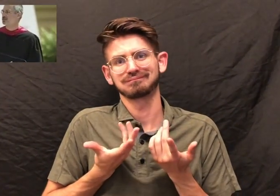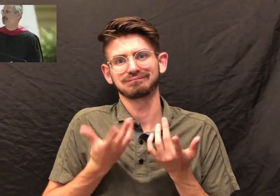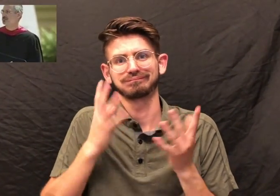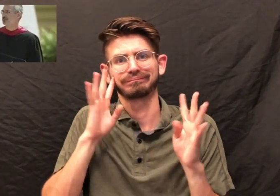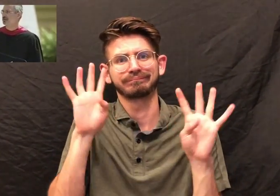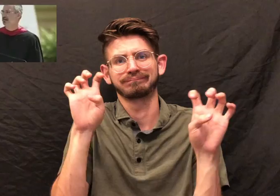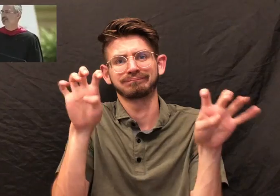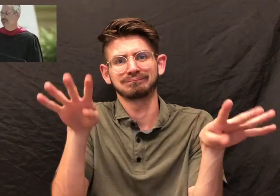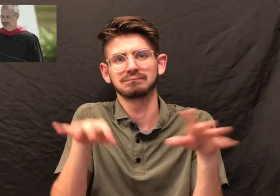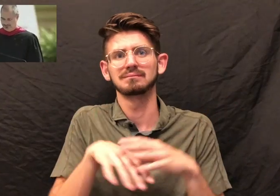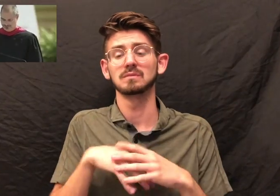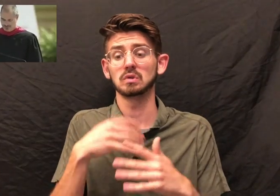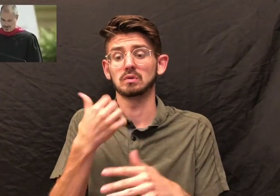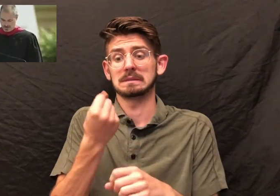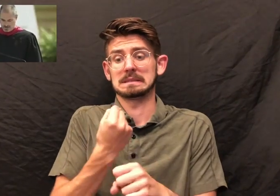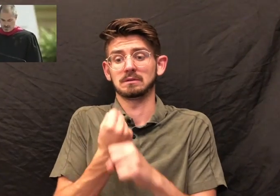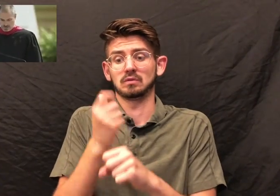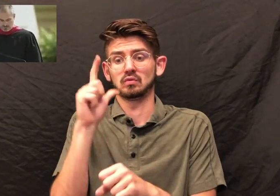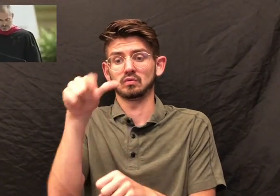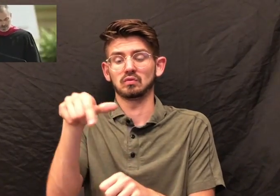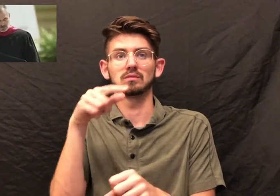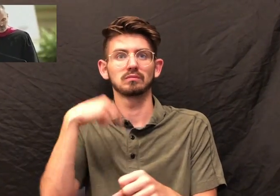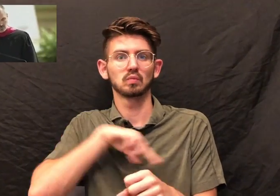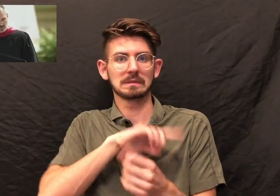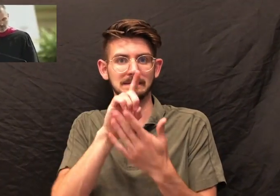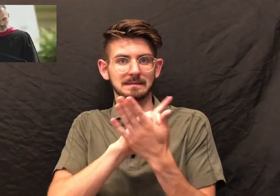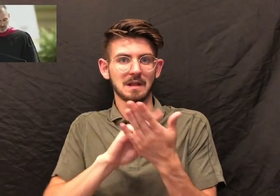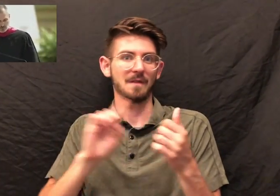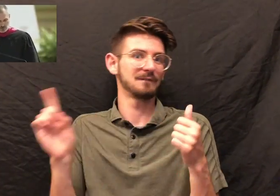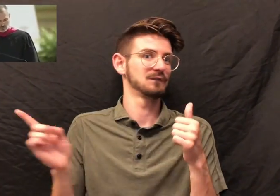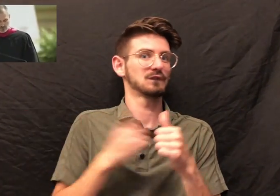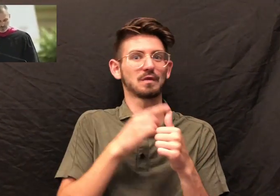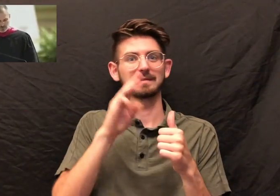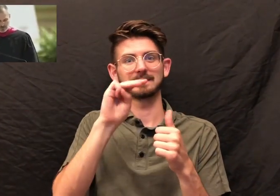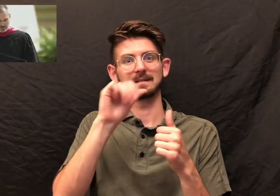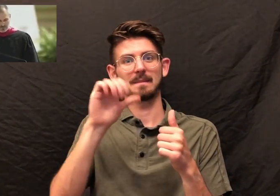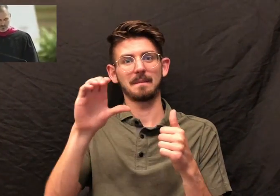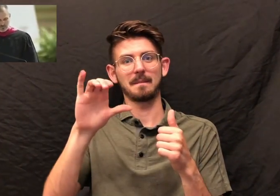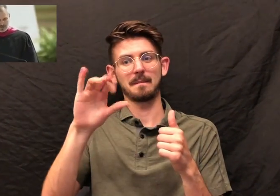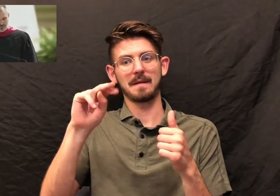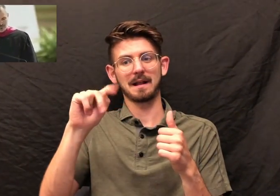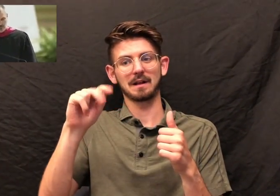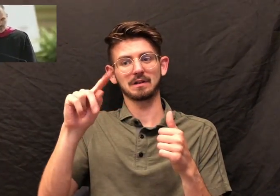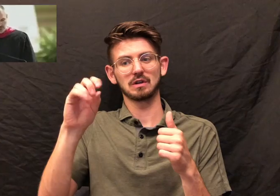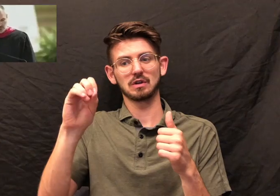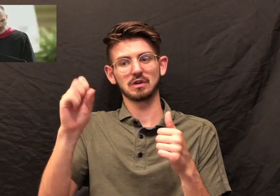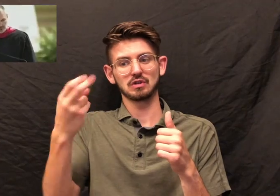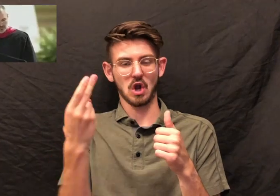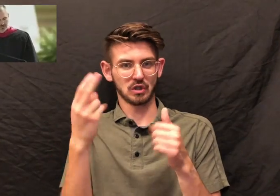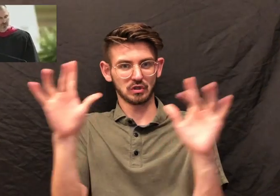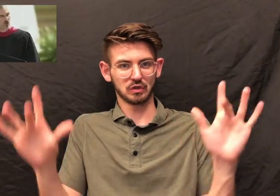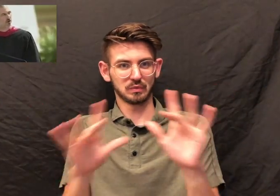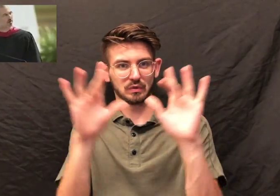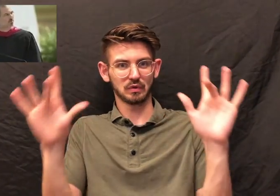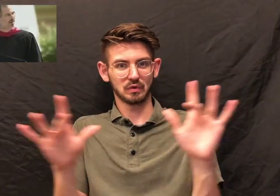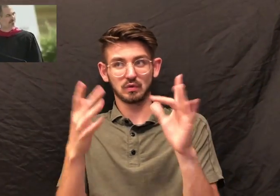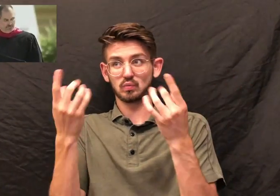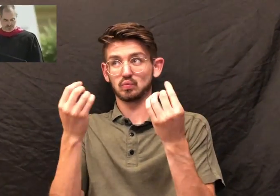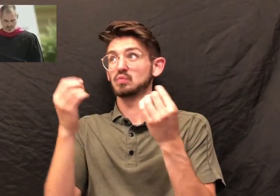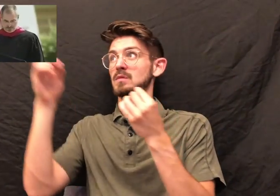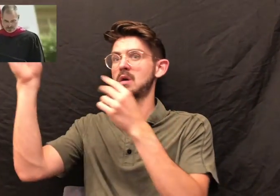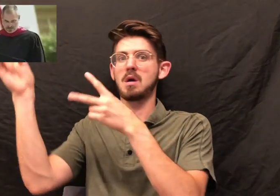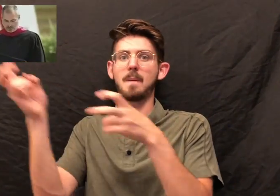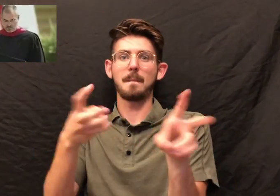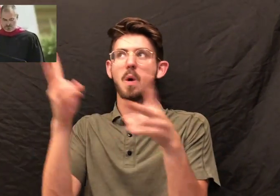later, when we were designing the first Macintosh computer, it all came back to me. And we designed it all into the Mac. It